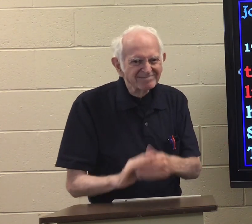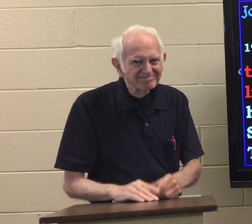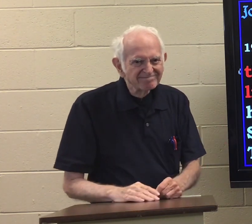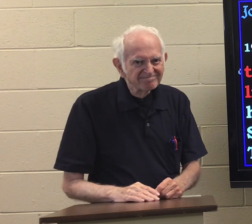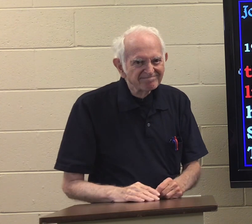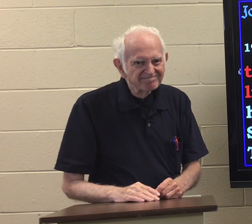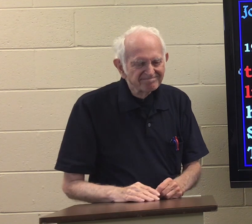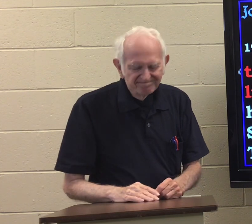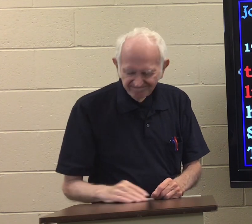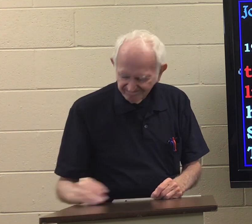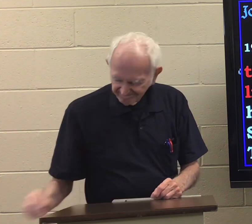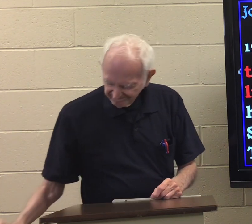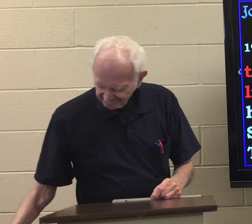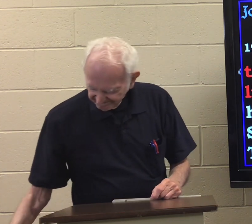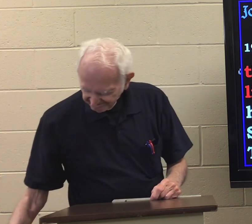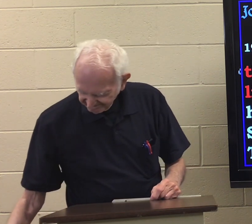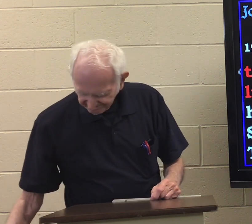It spoils them and praises them.